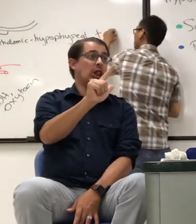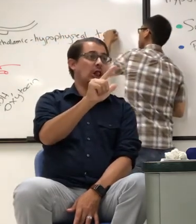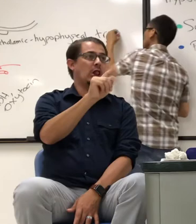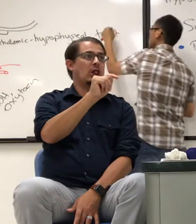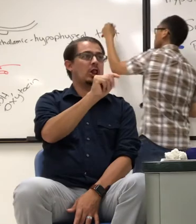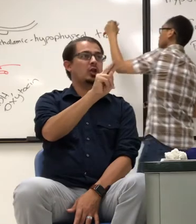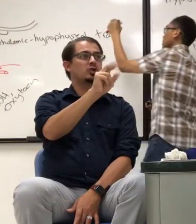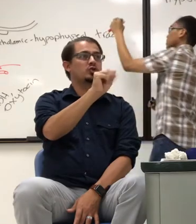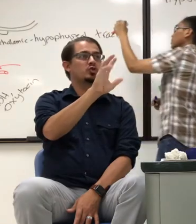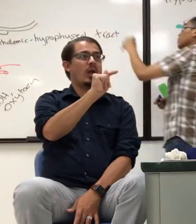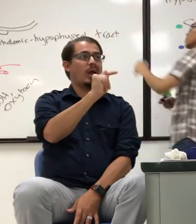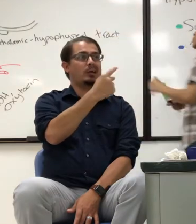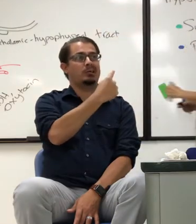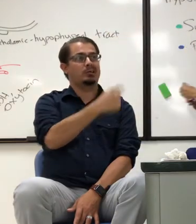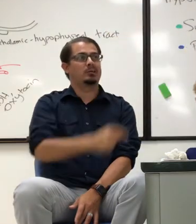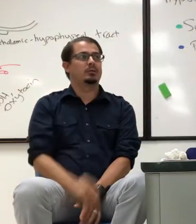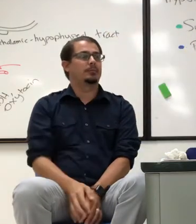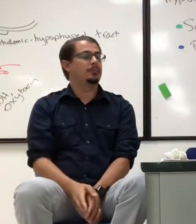tract.